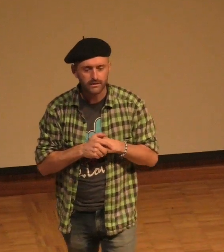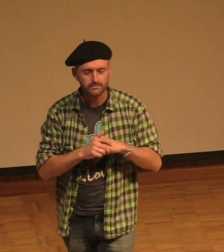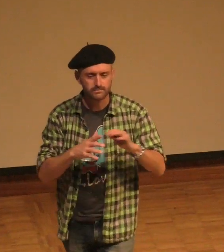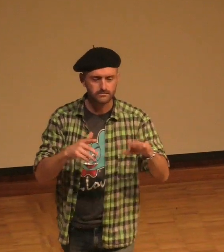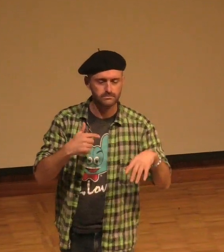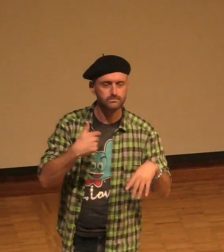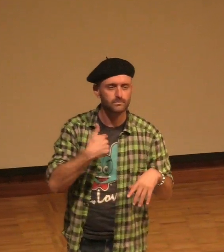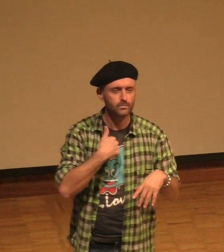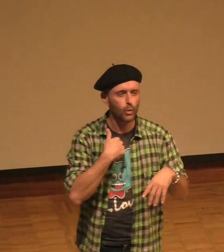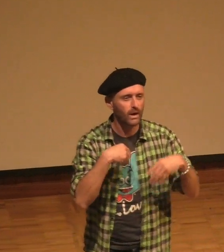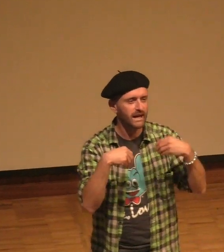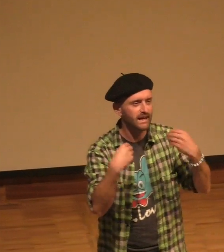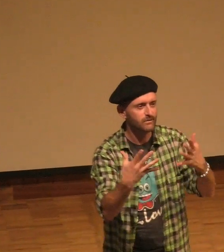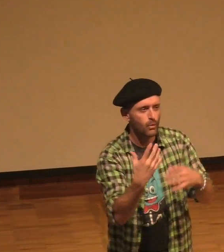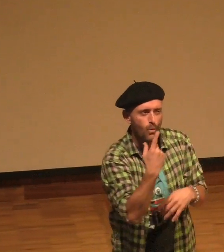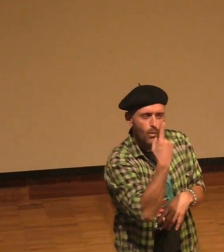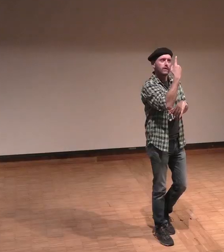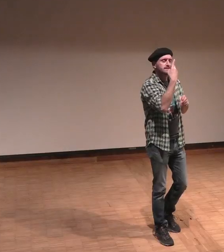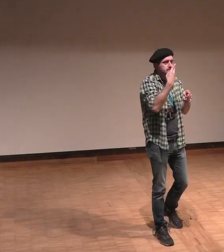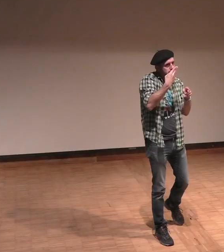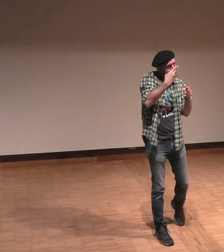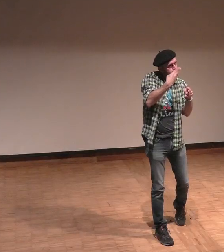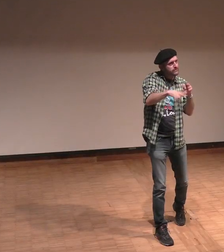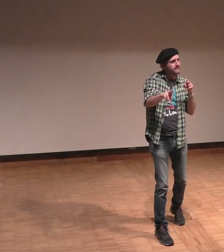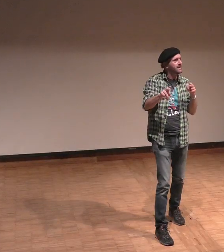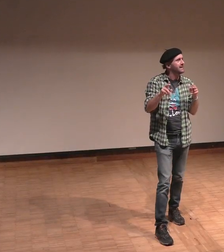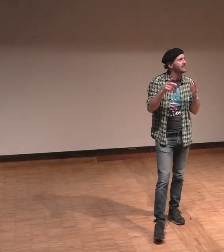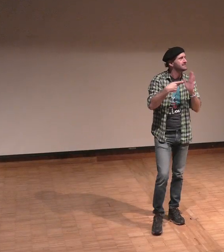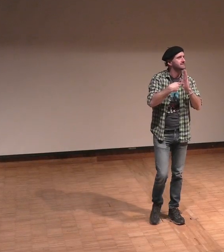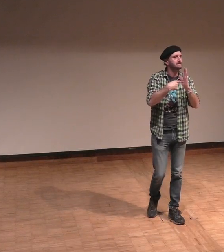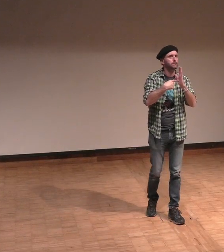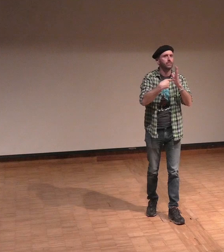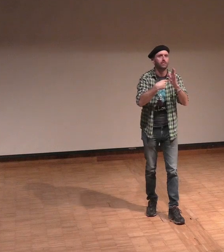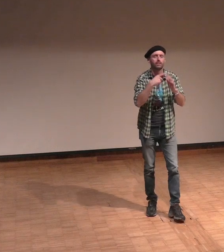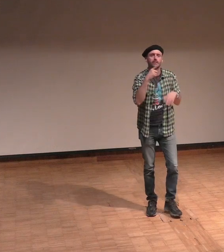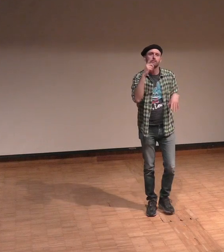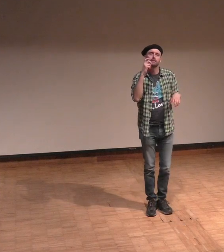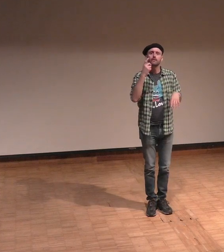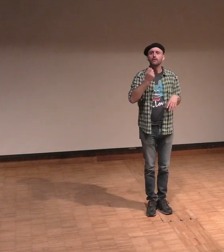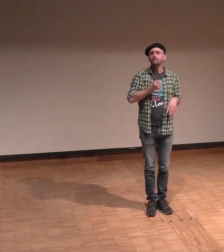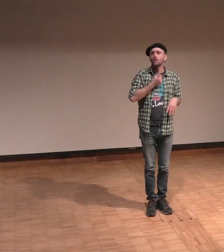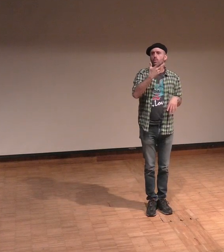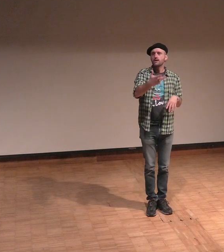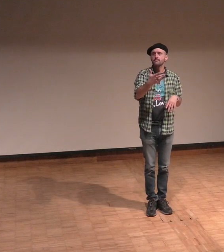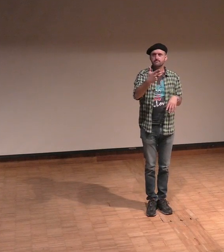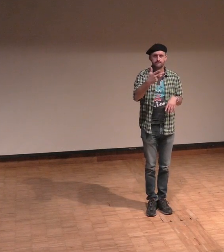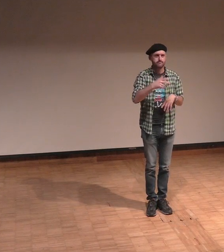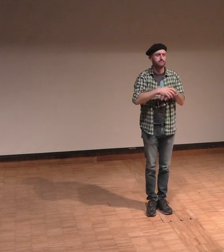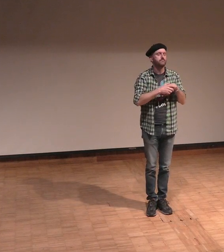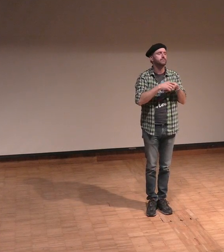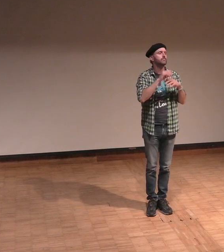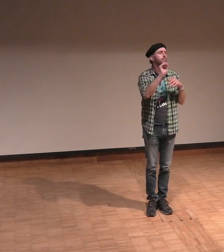me to develop this. I'll give you one short example of an ASL